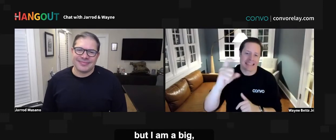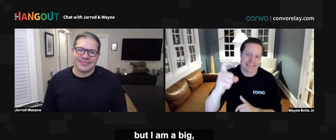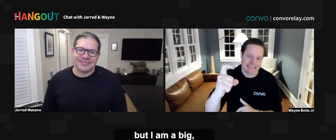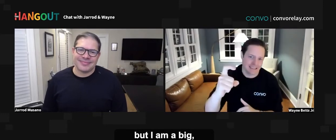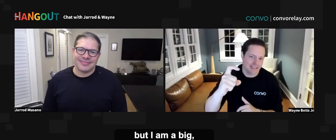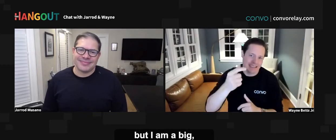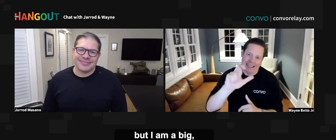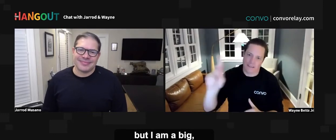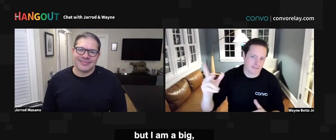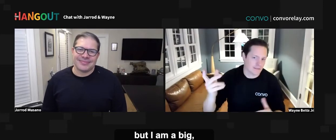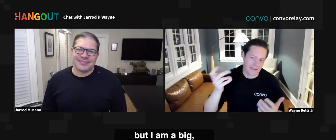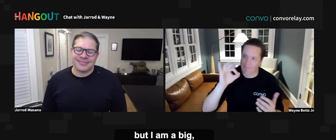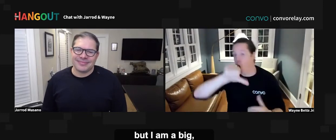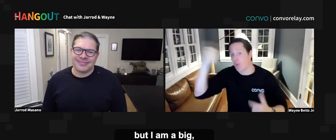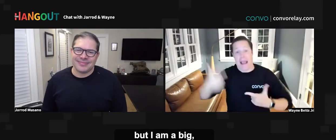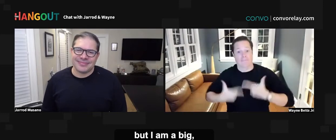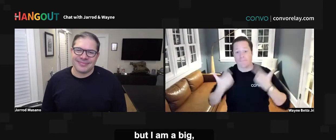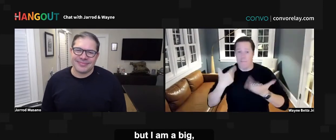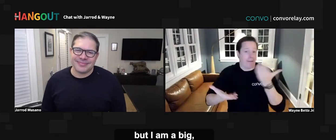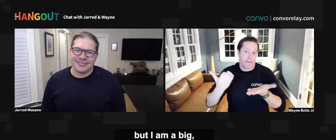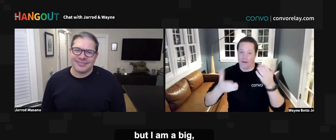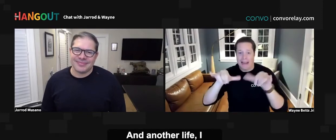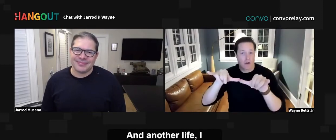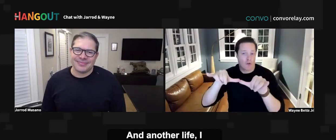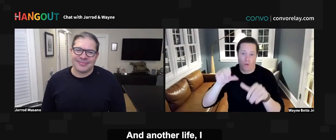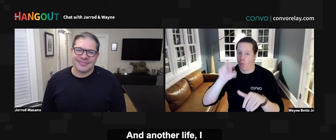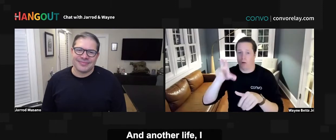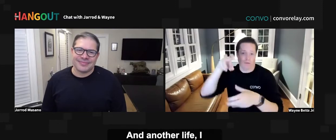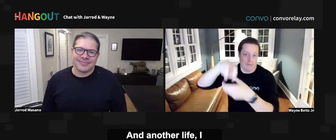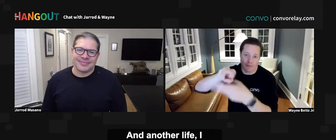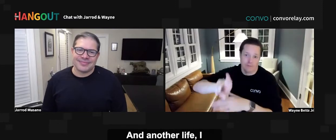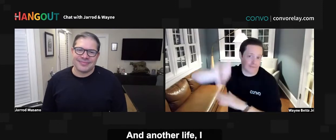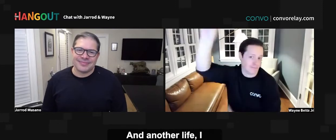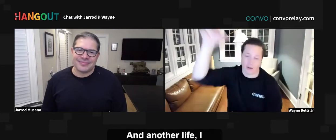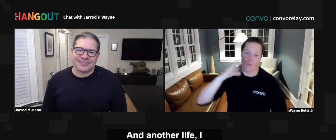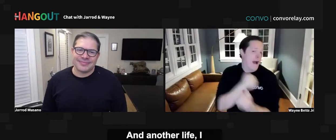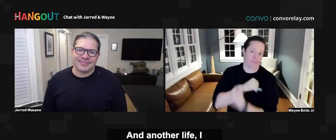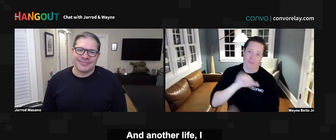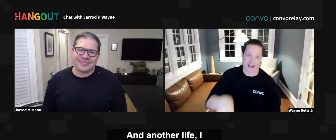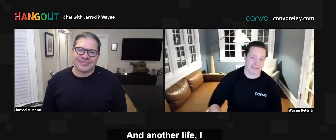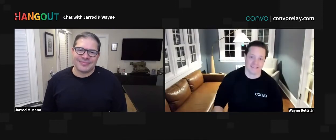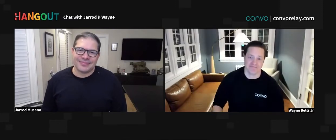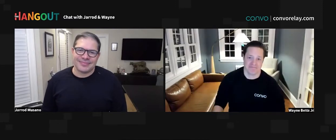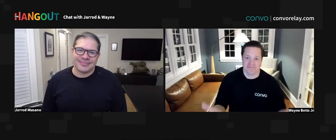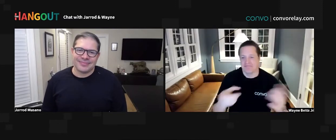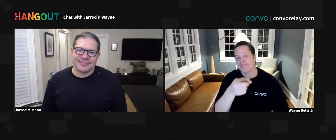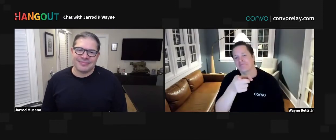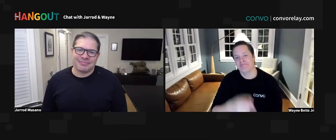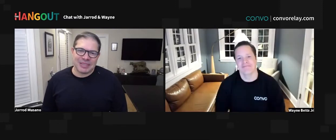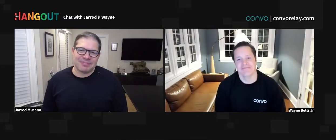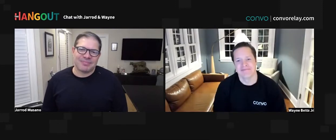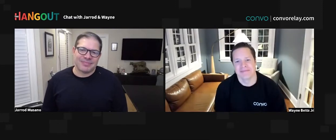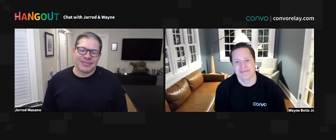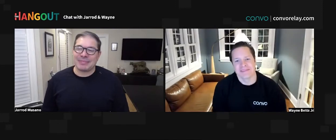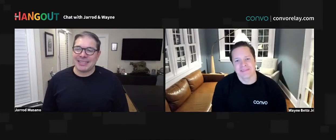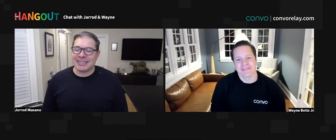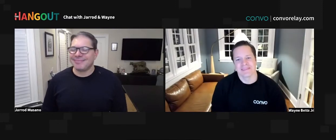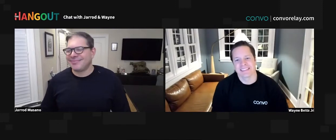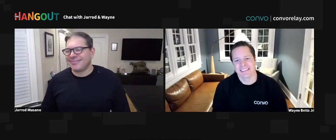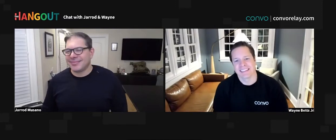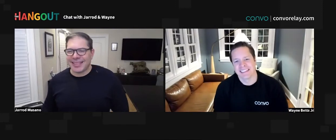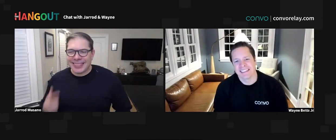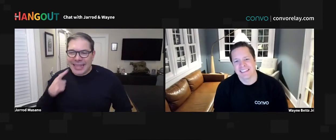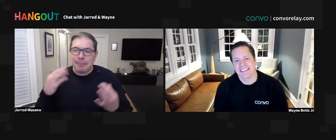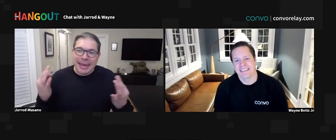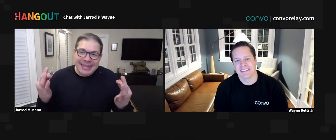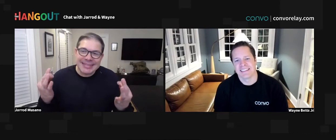I am a big NASA SpaceX geek. In another life, I probably was an engineer or even an astronaut. What